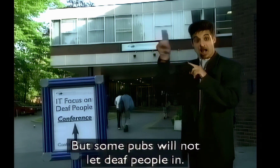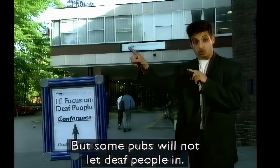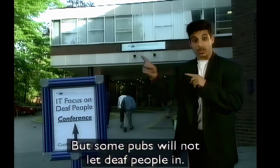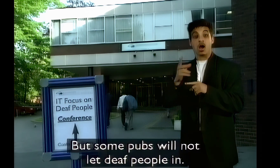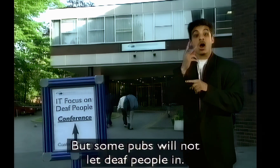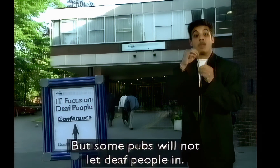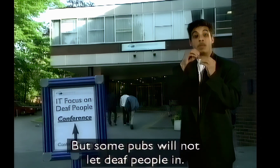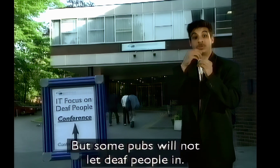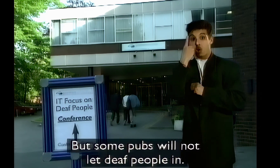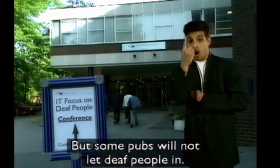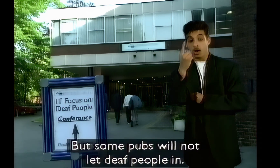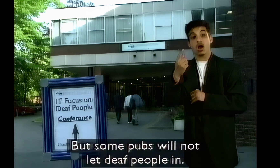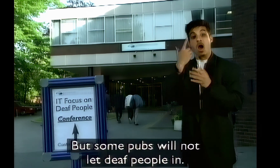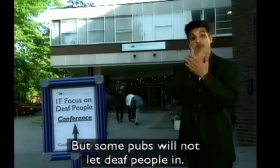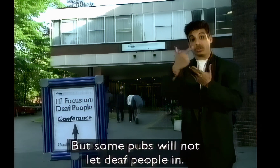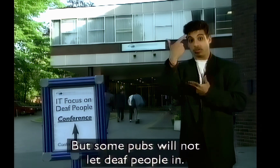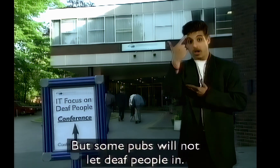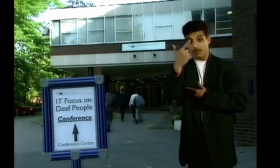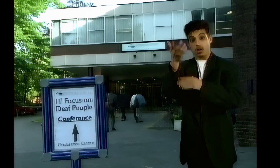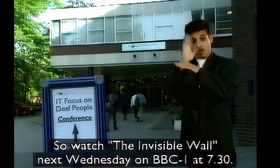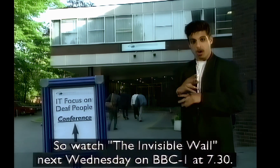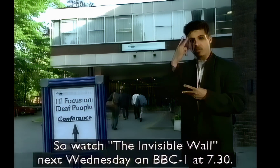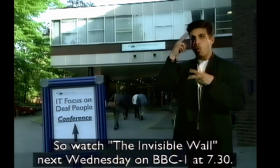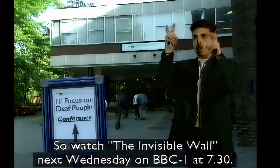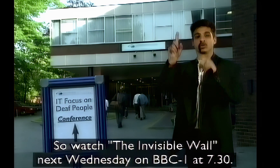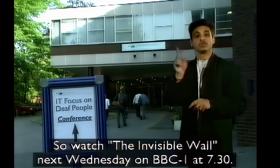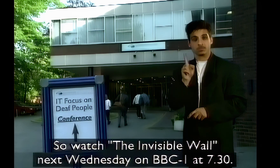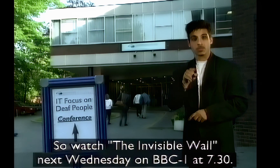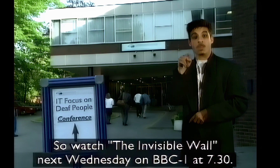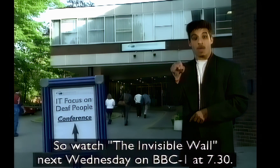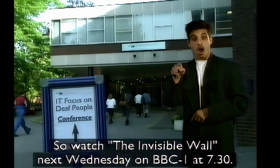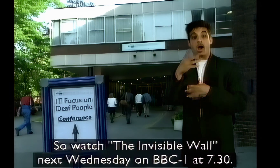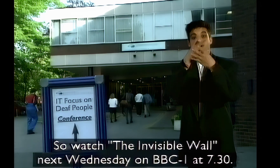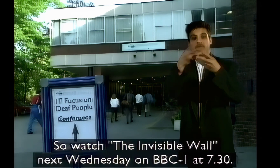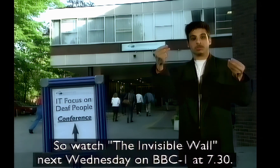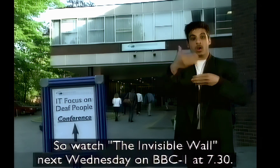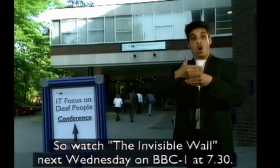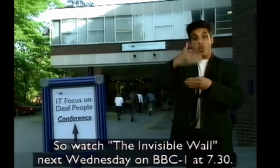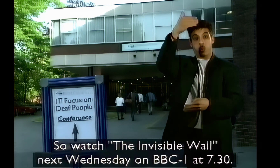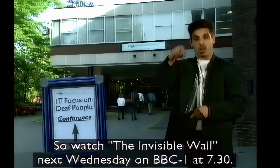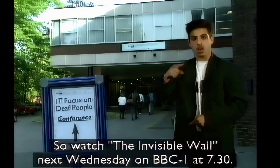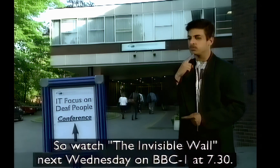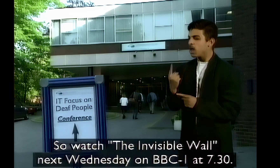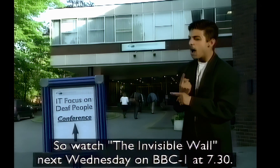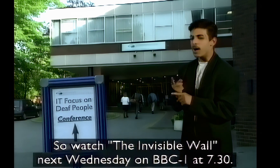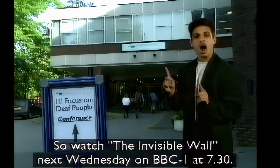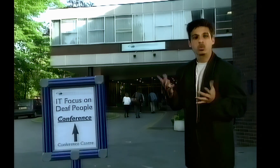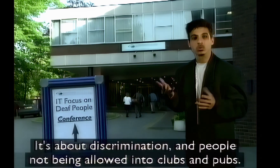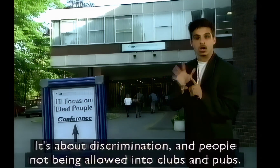So watch next week on BBC One at 7:30, a programme called The Invisible Wall.